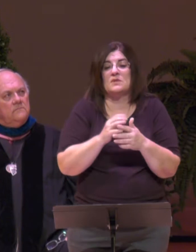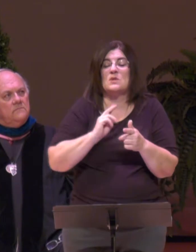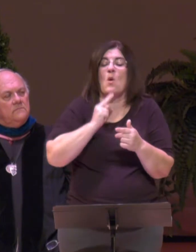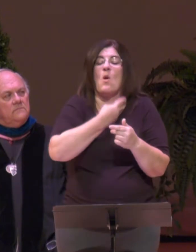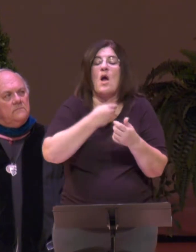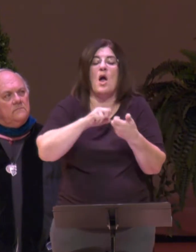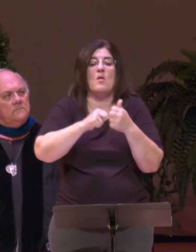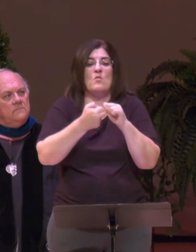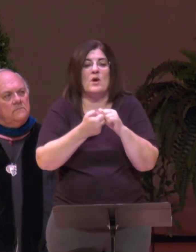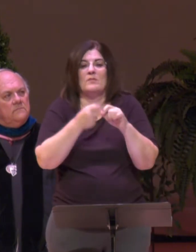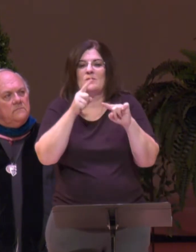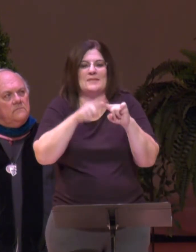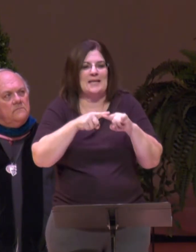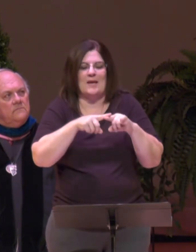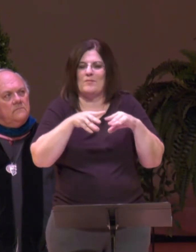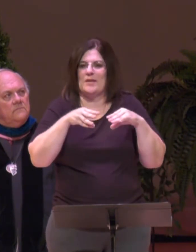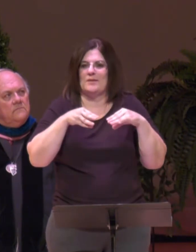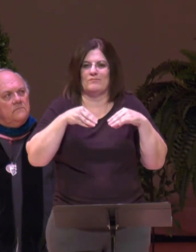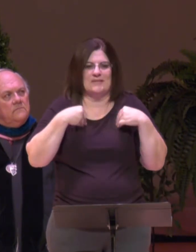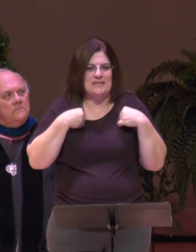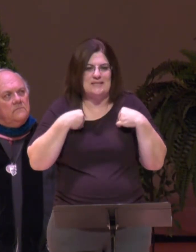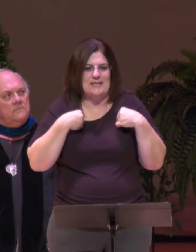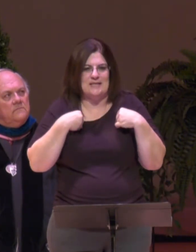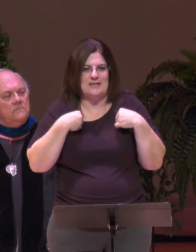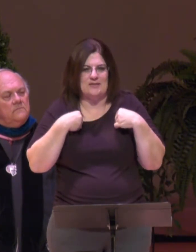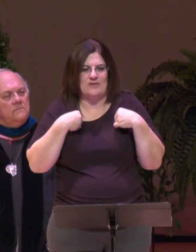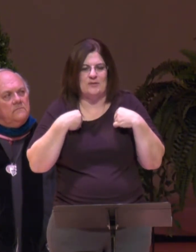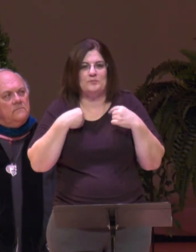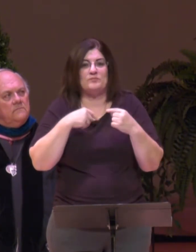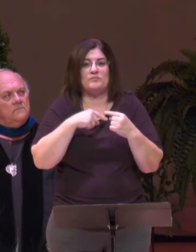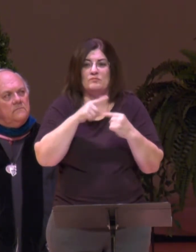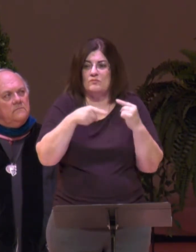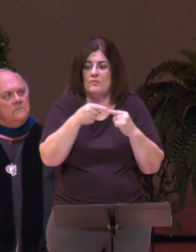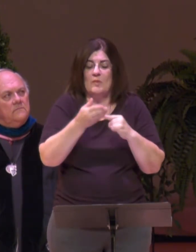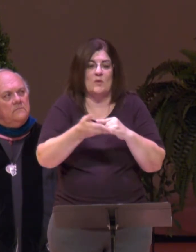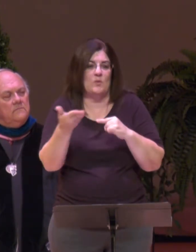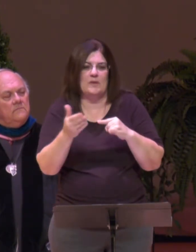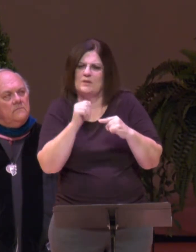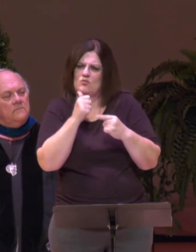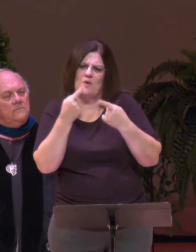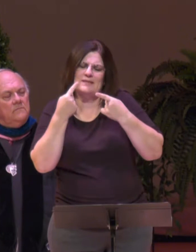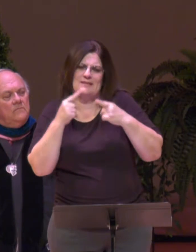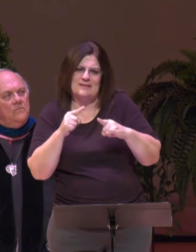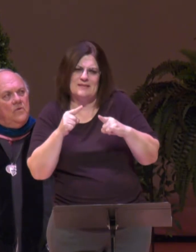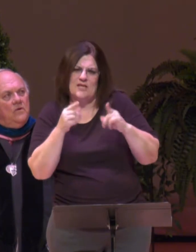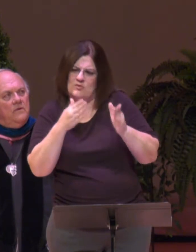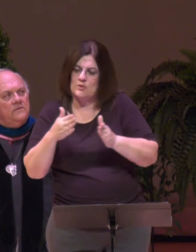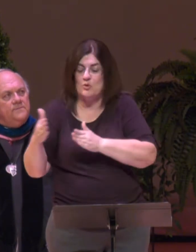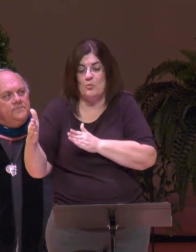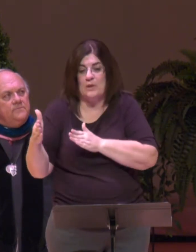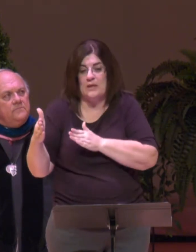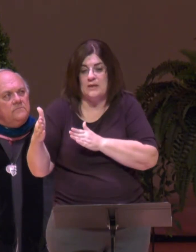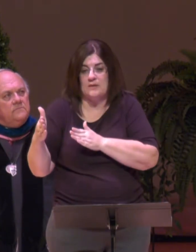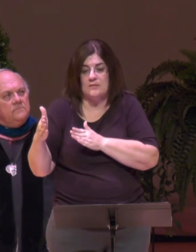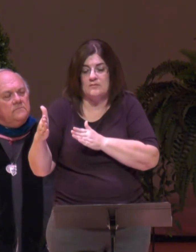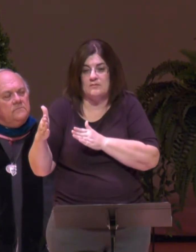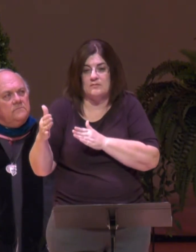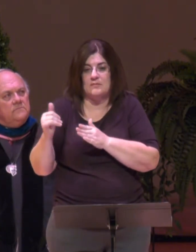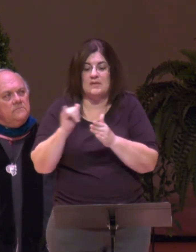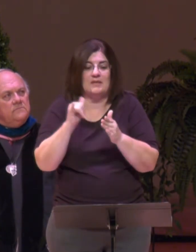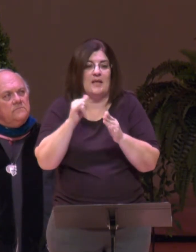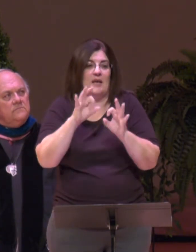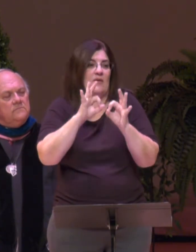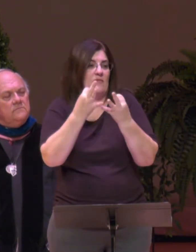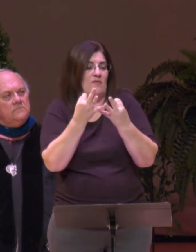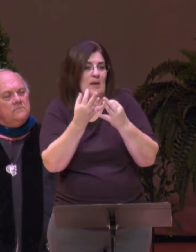own abilities. How about those times when things don't work out as planned? Failure in a promotion, a